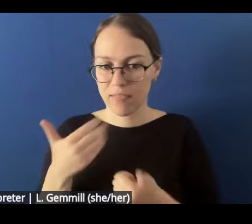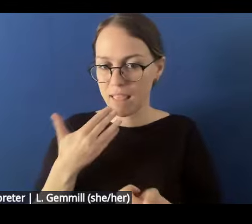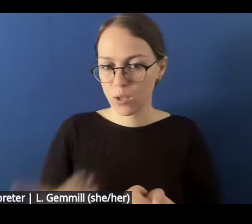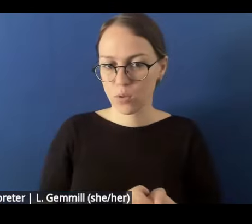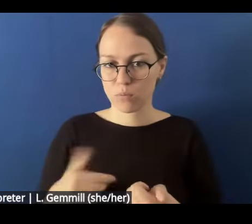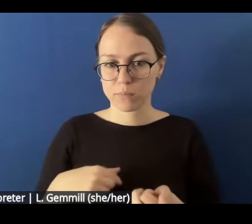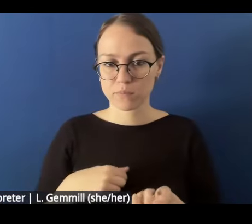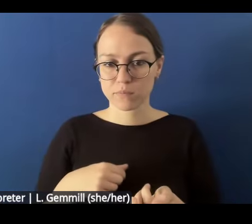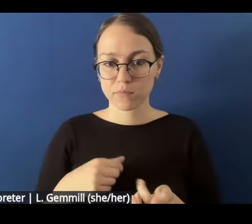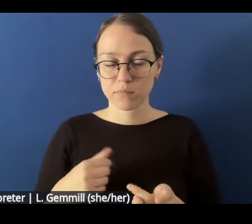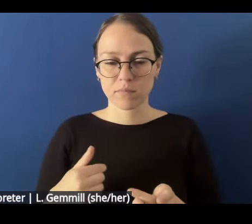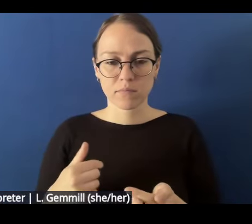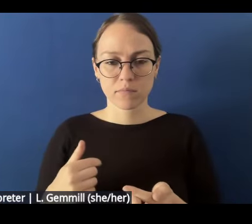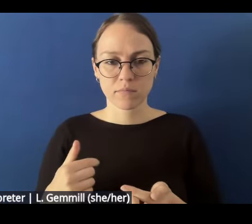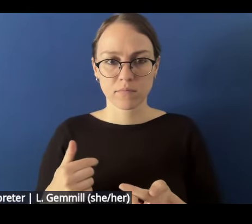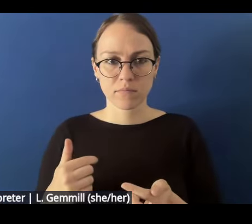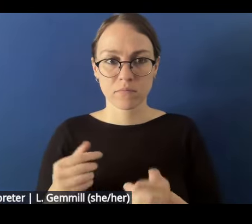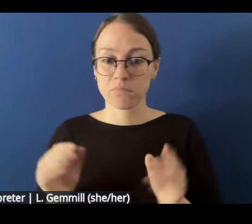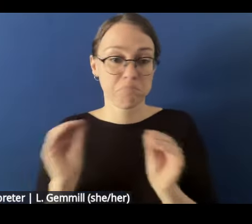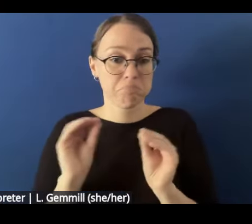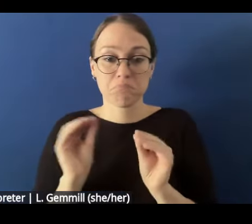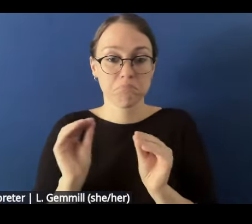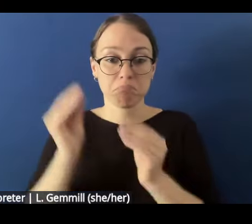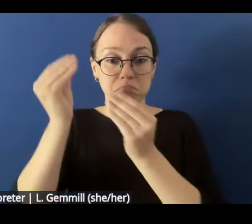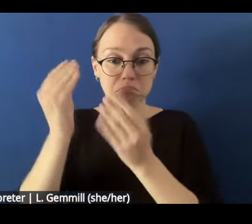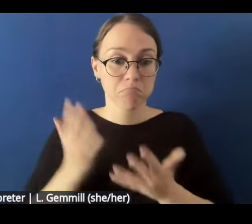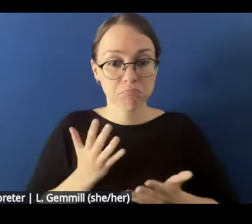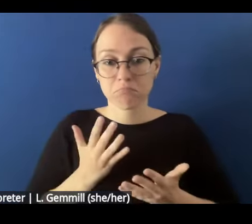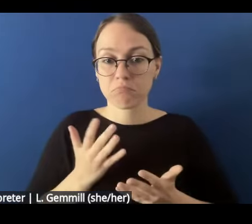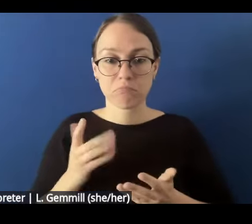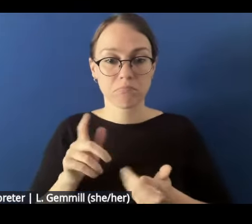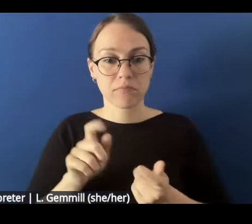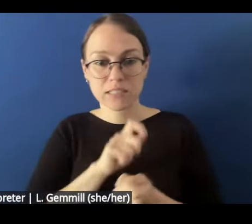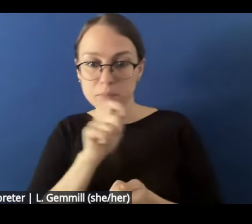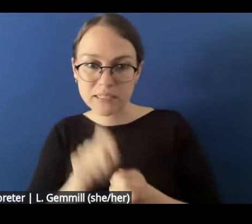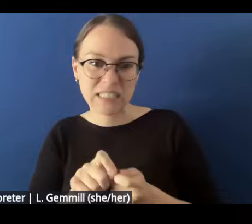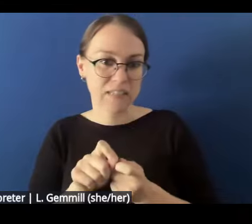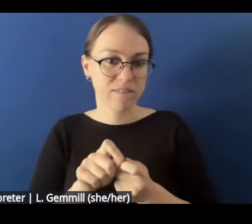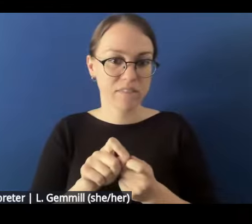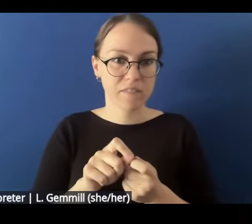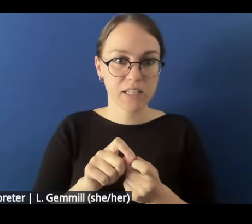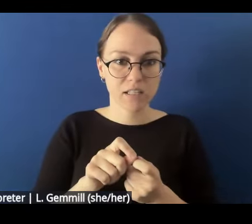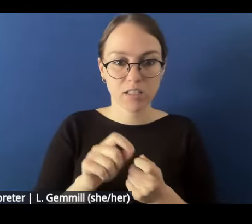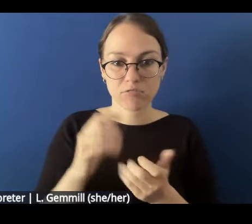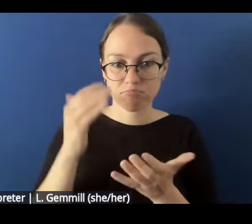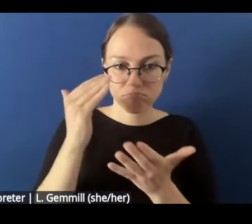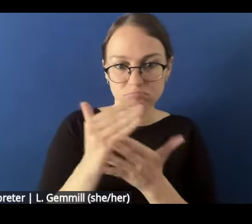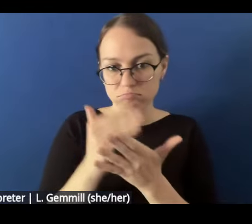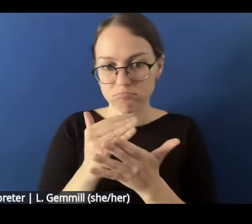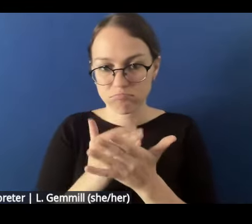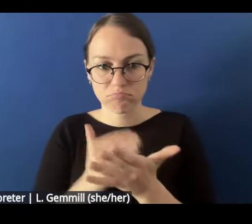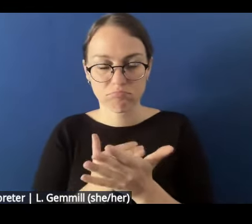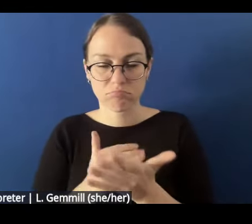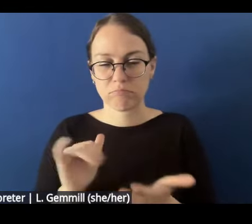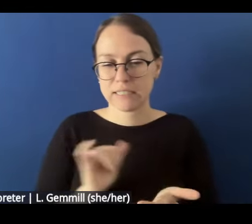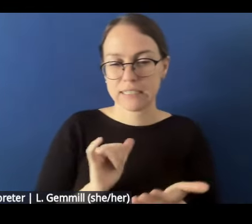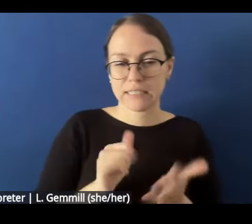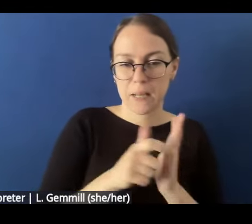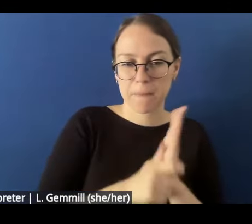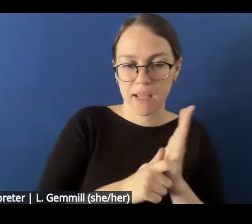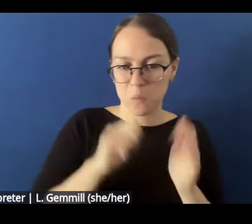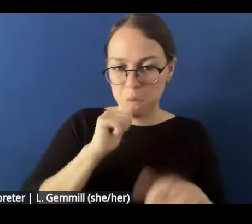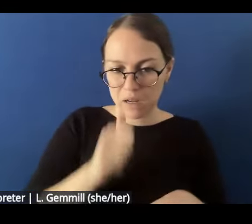I don't believe we got anything in advance of the meeting, like any specific, like line by line, like we did with the manuals. So I'll just kind of walk through the